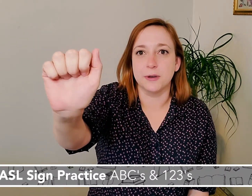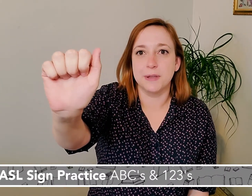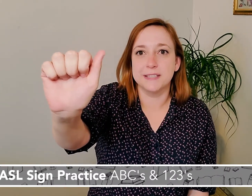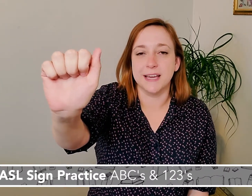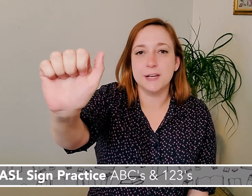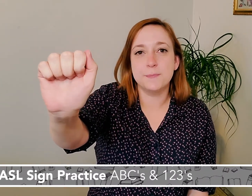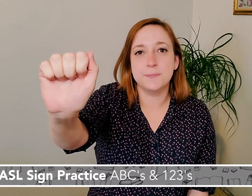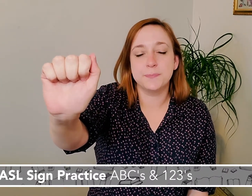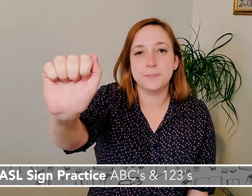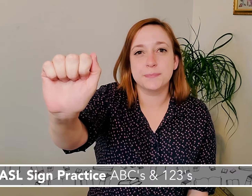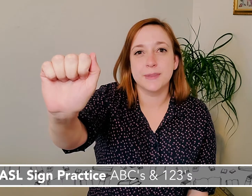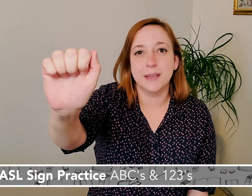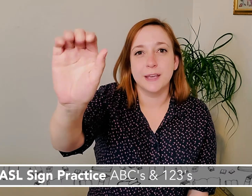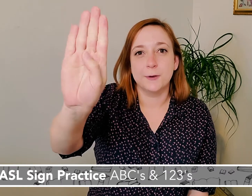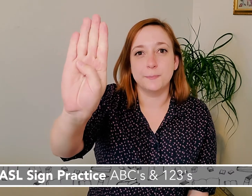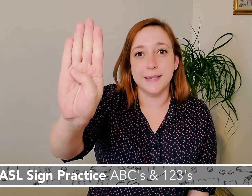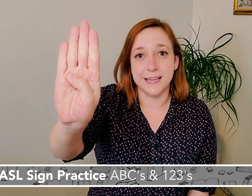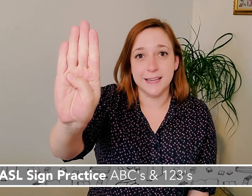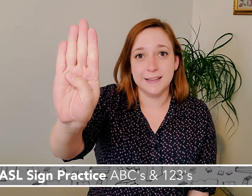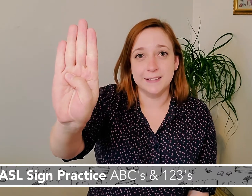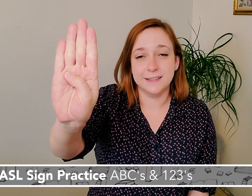the side. B,